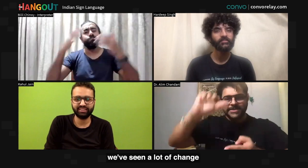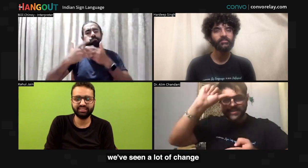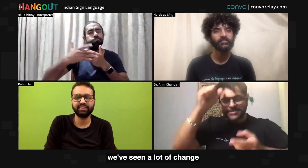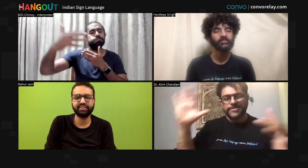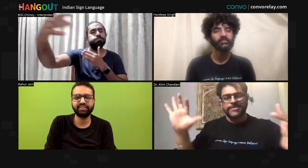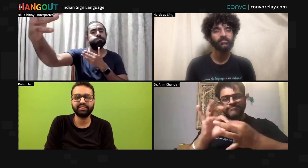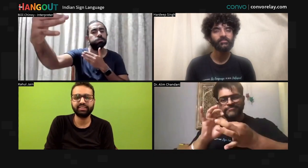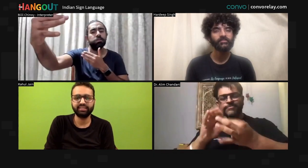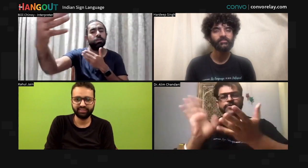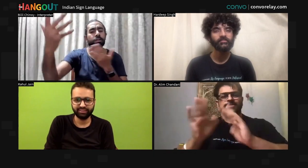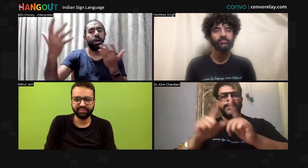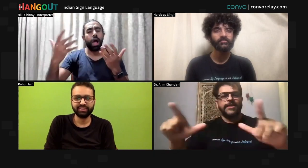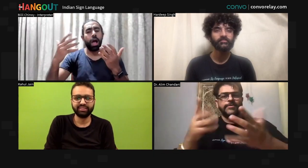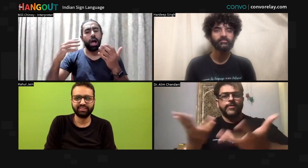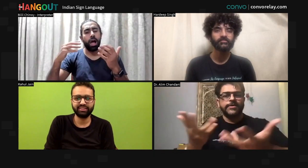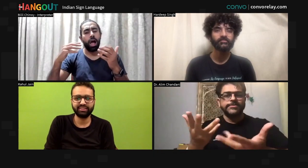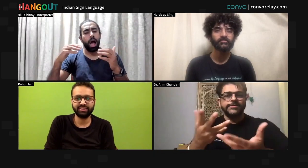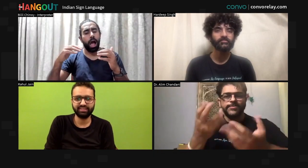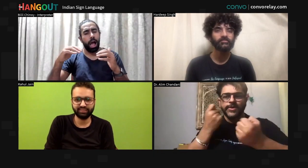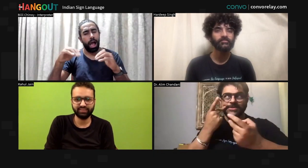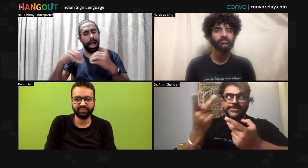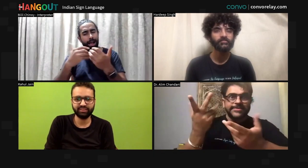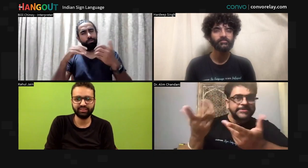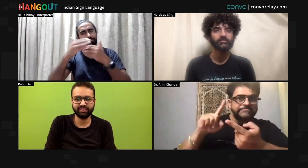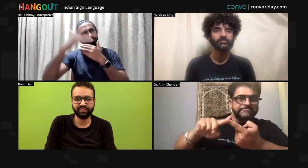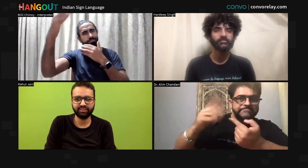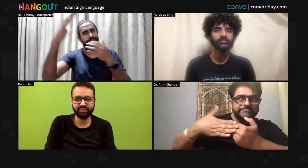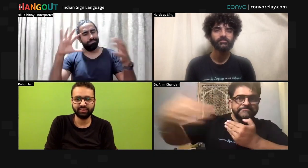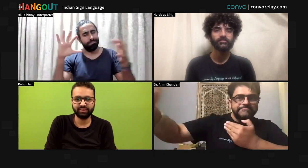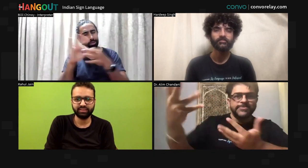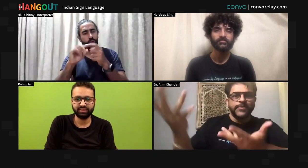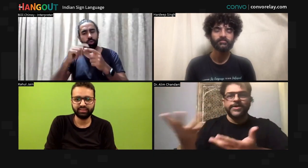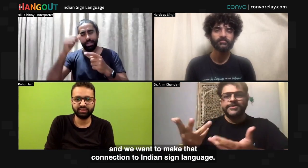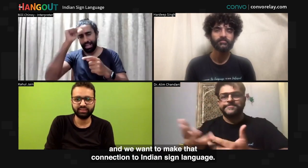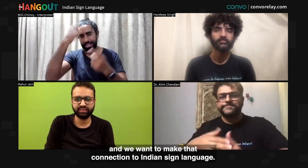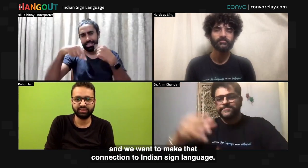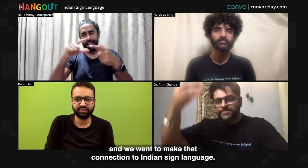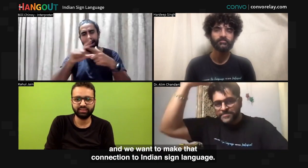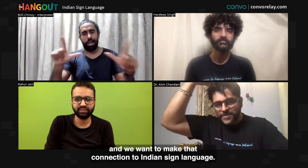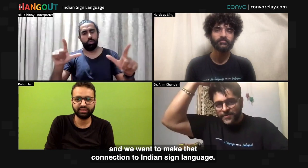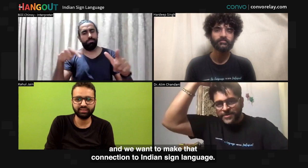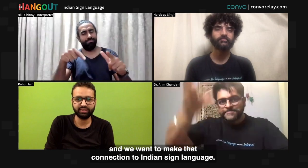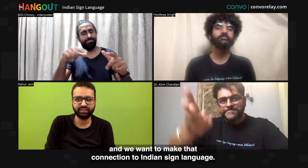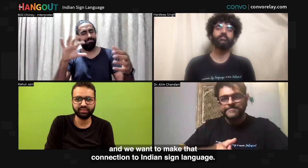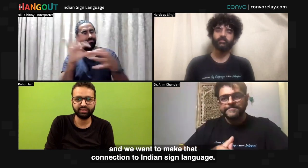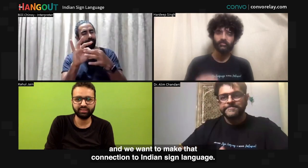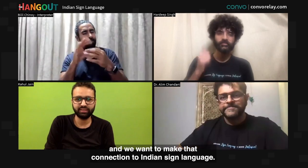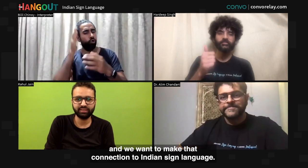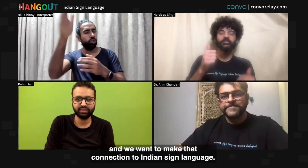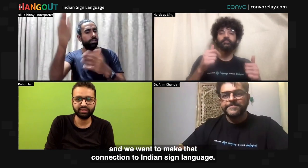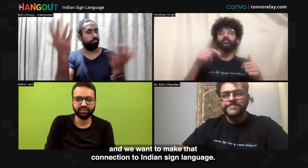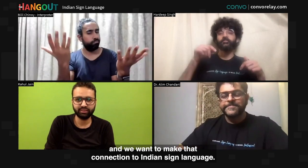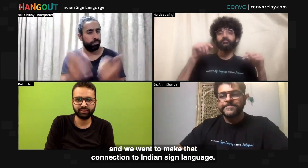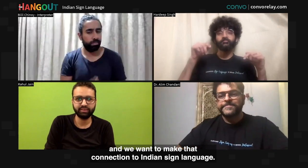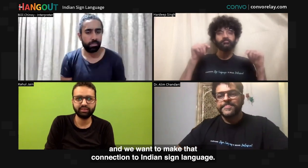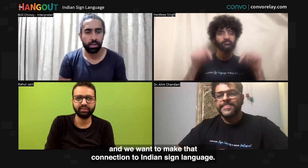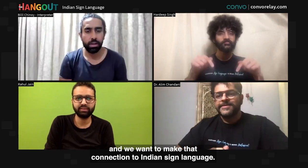and, uh, we want to make that connection to, uh,